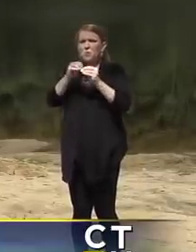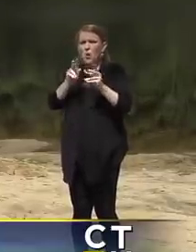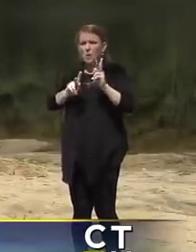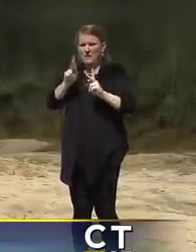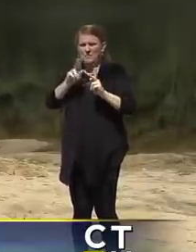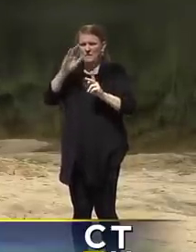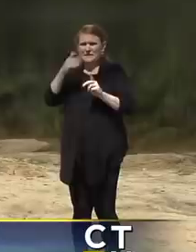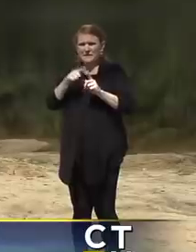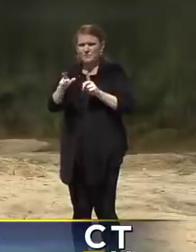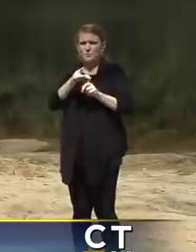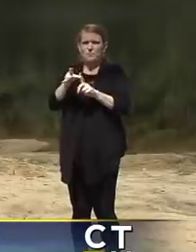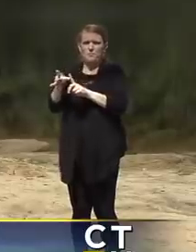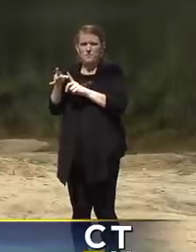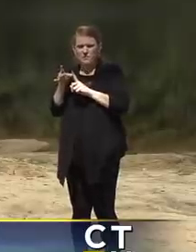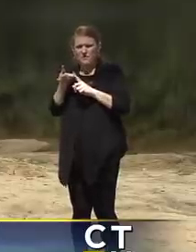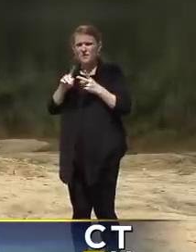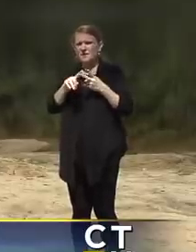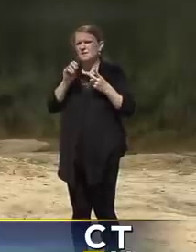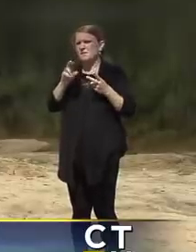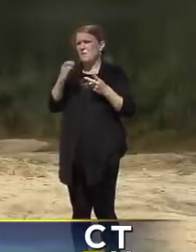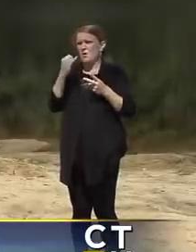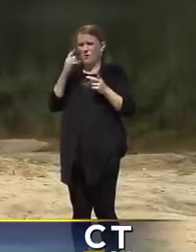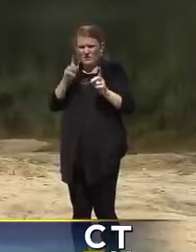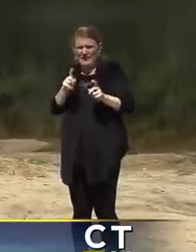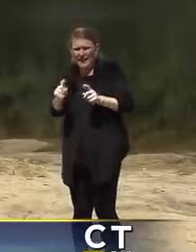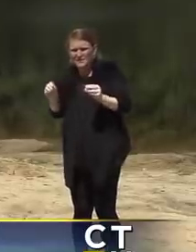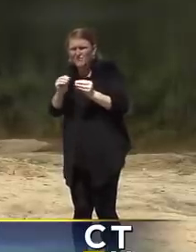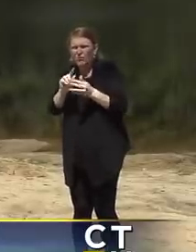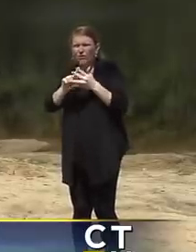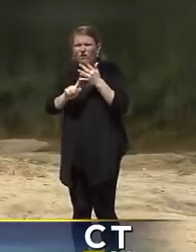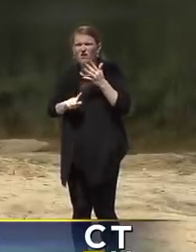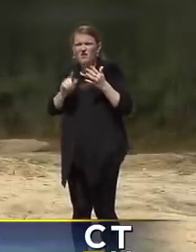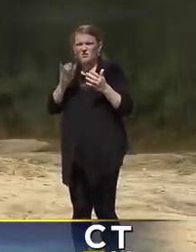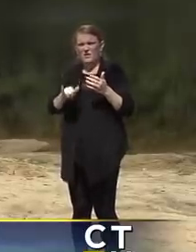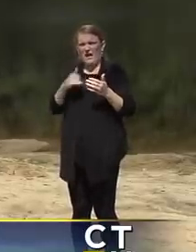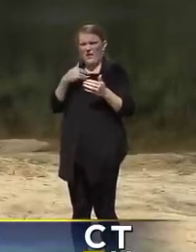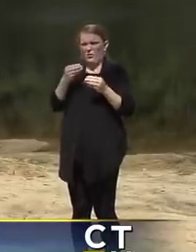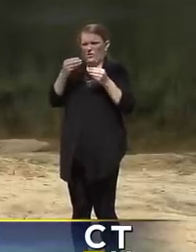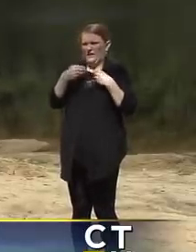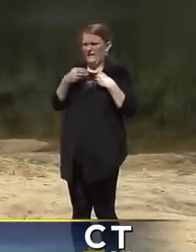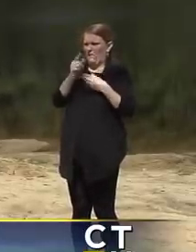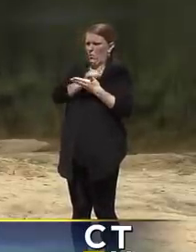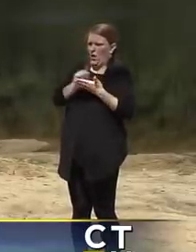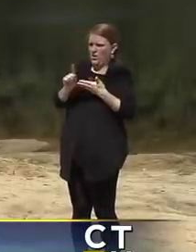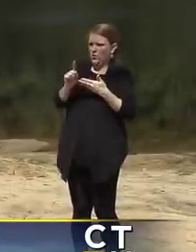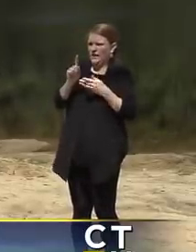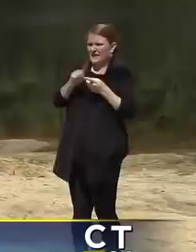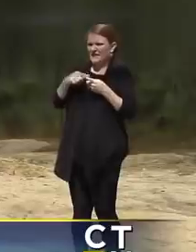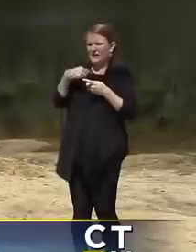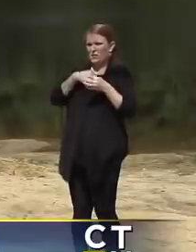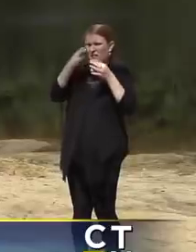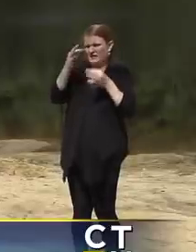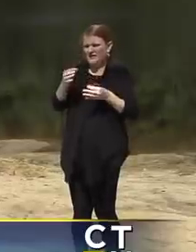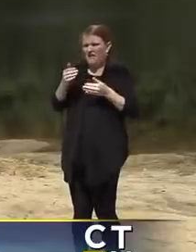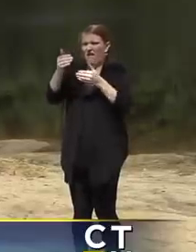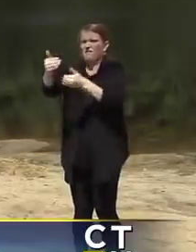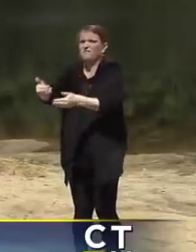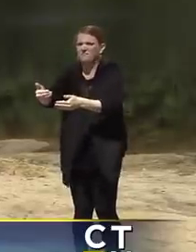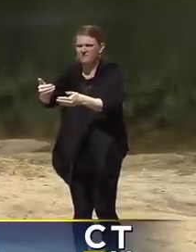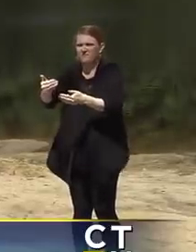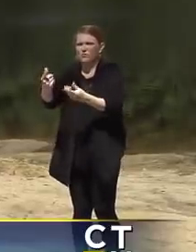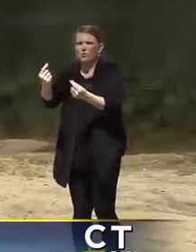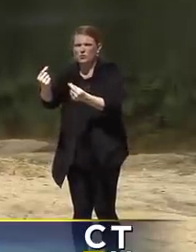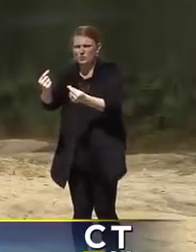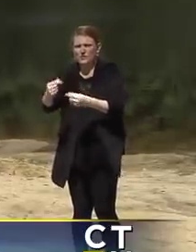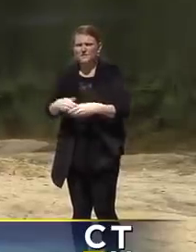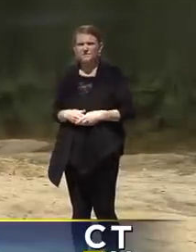would give us a week or two before the next stage. Governor, follow up on restaurants, if I could. What is your message